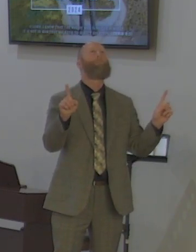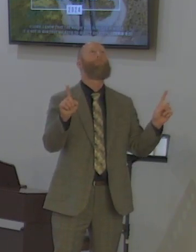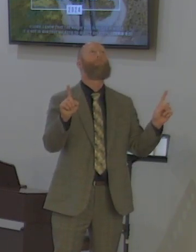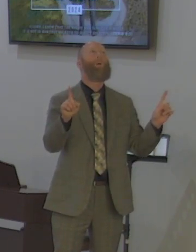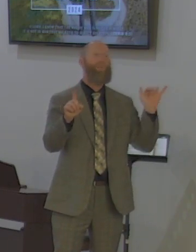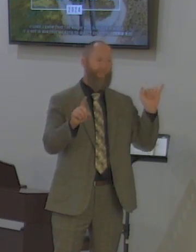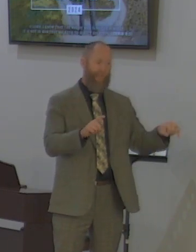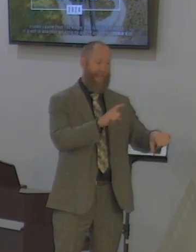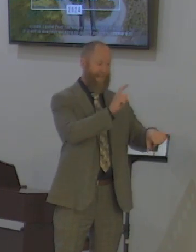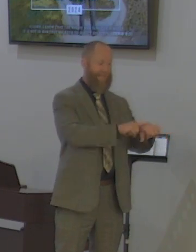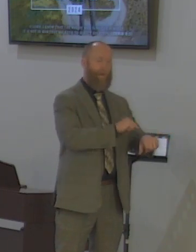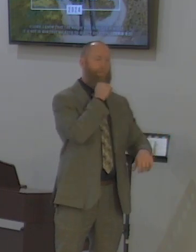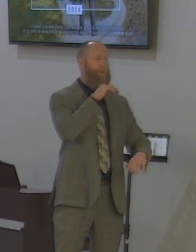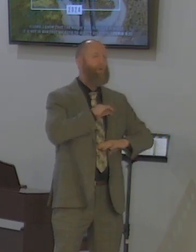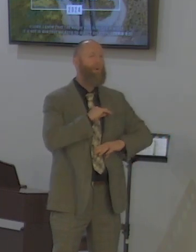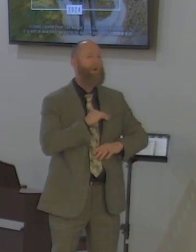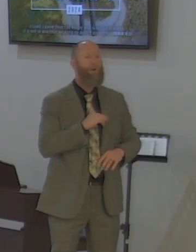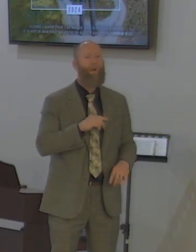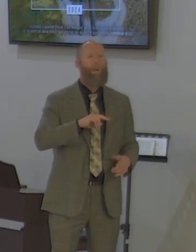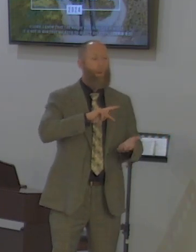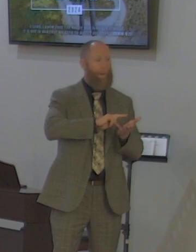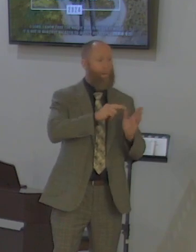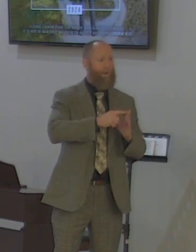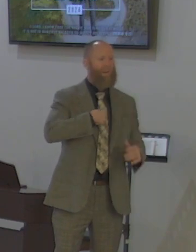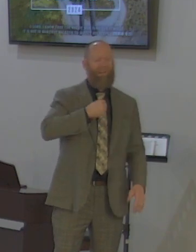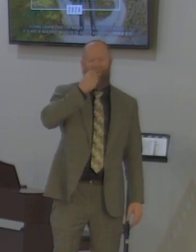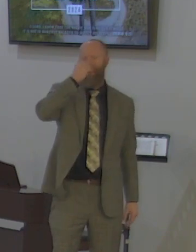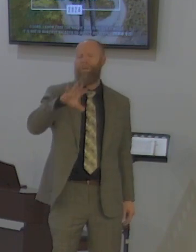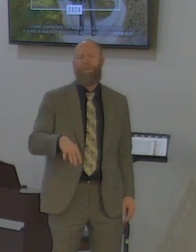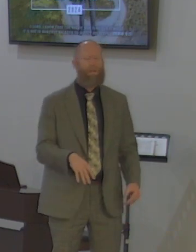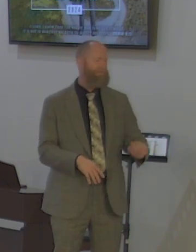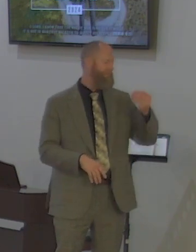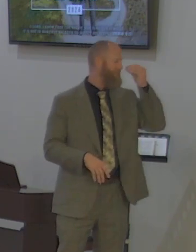didn't mean like, I don't care. It meant that I'm fully